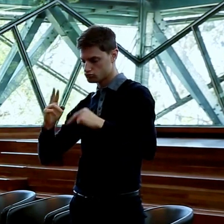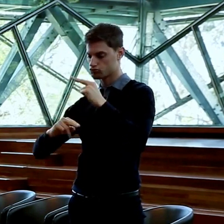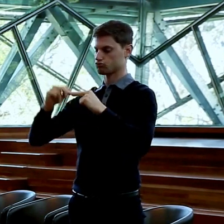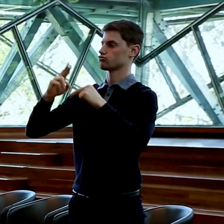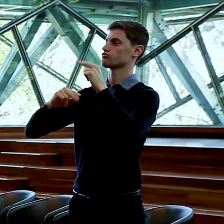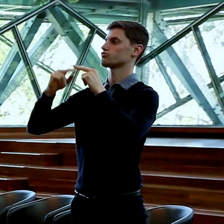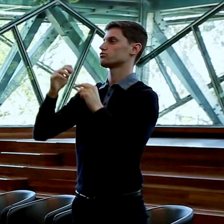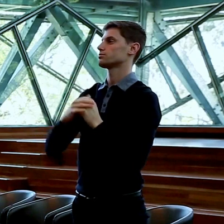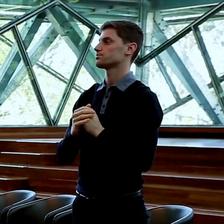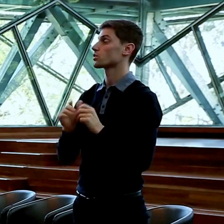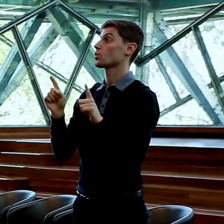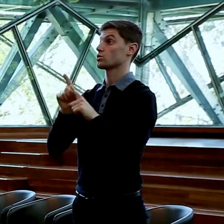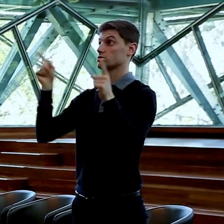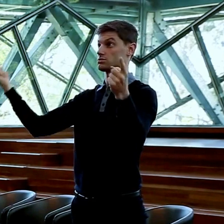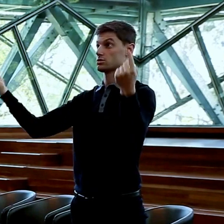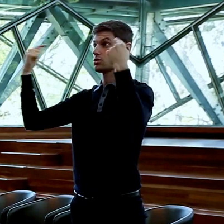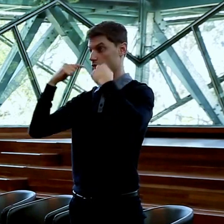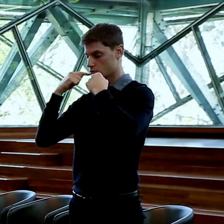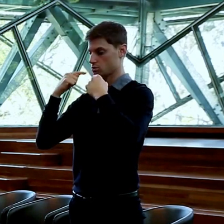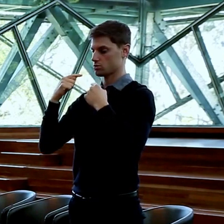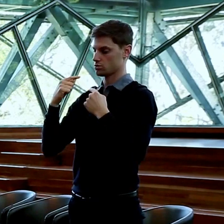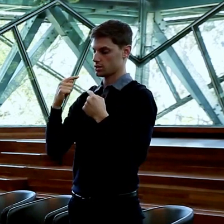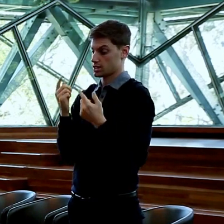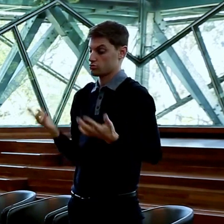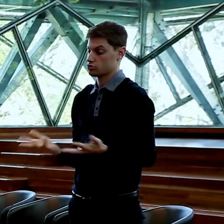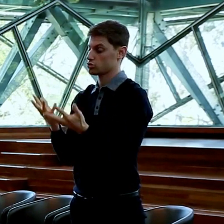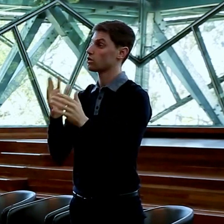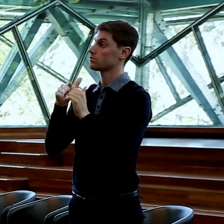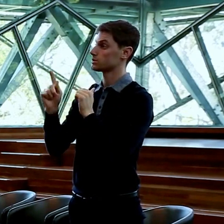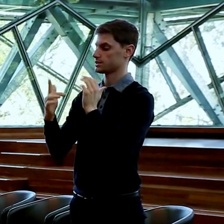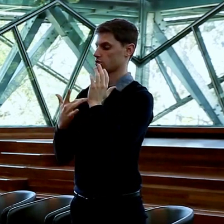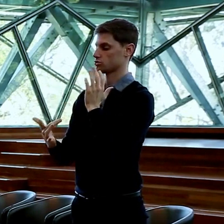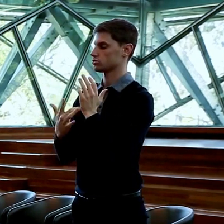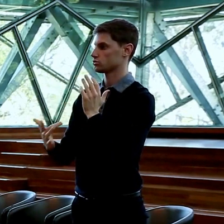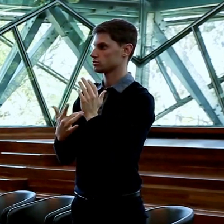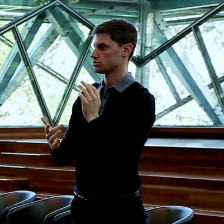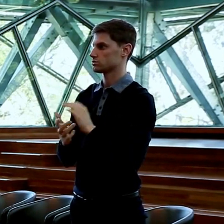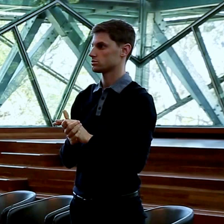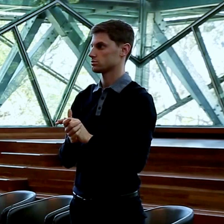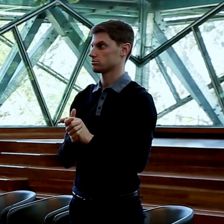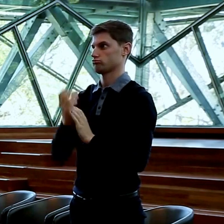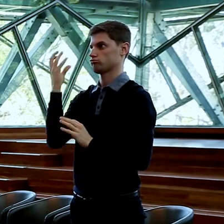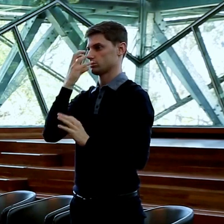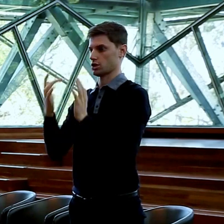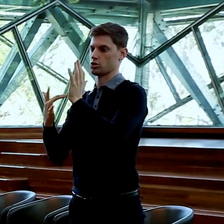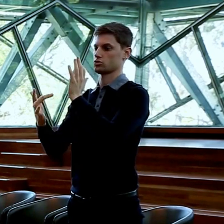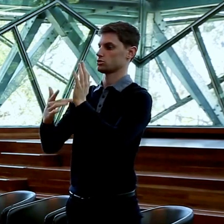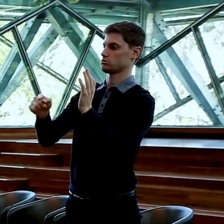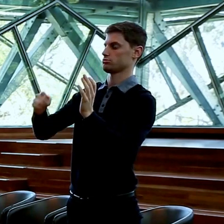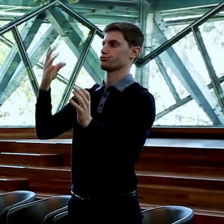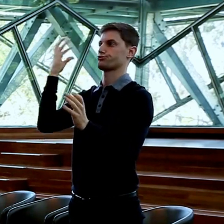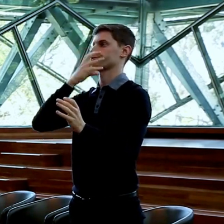They also introduced me to the great world of technology, the big, big world of